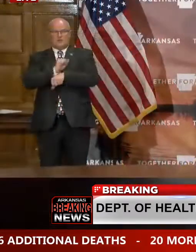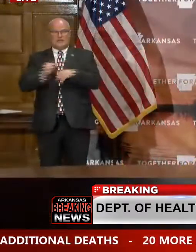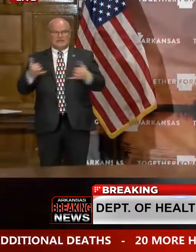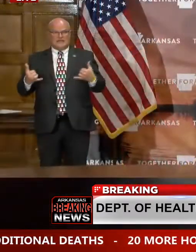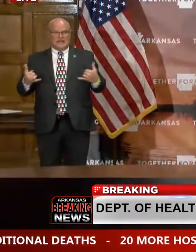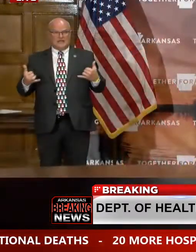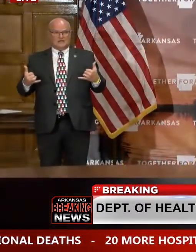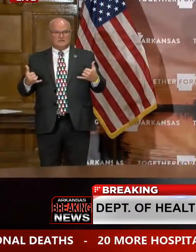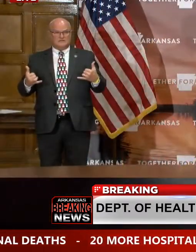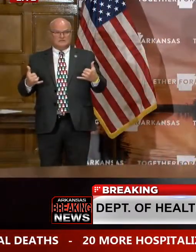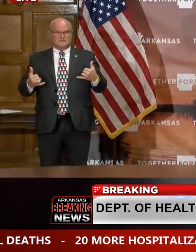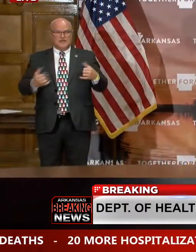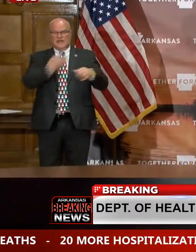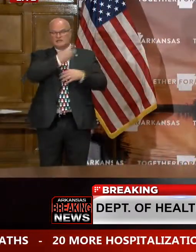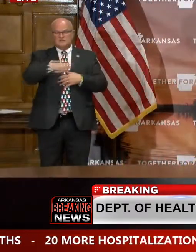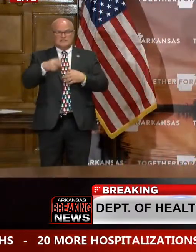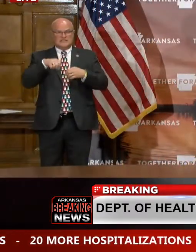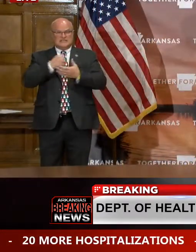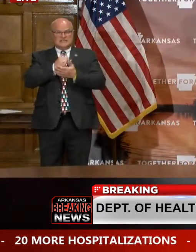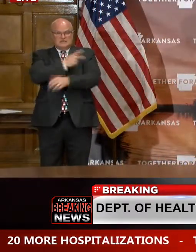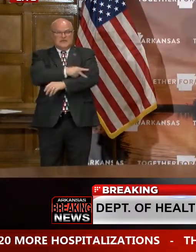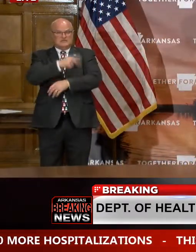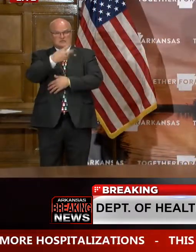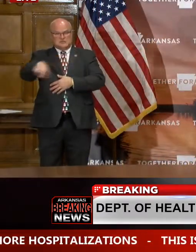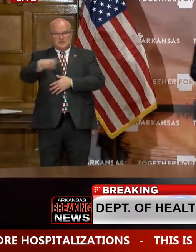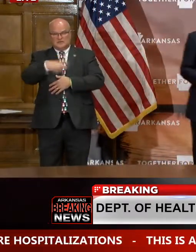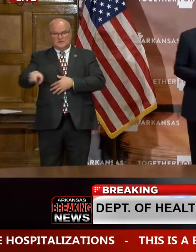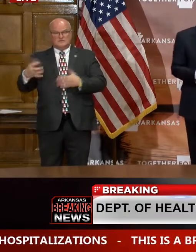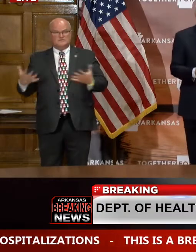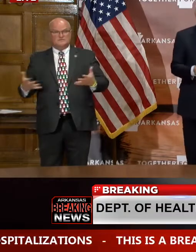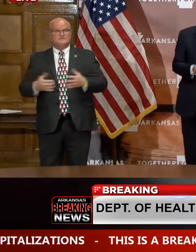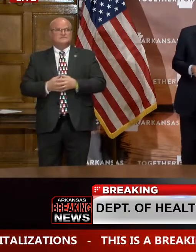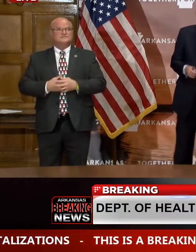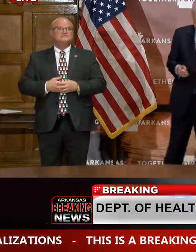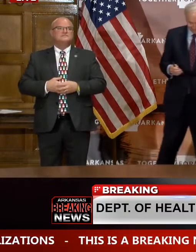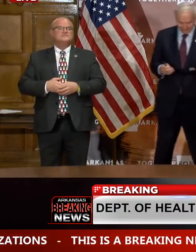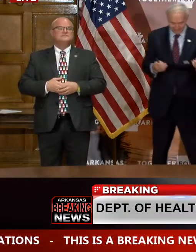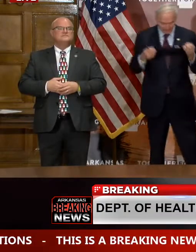has it transferred any patients at this point? Dr. Jones.